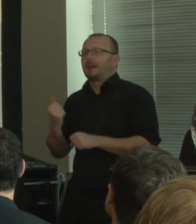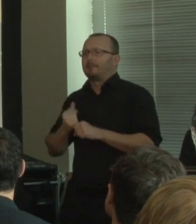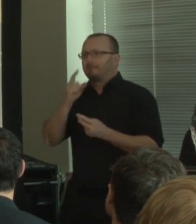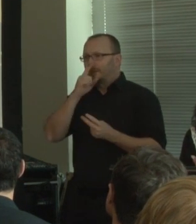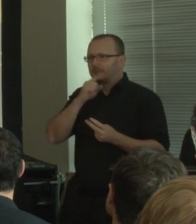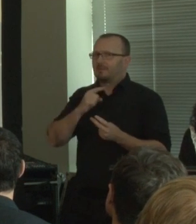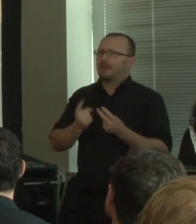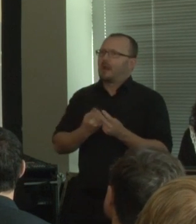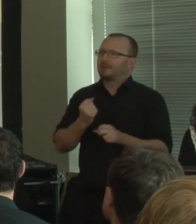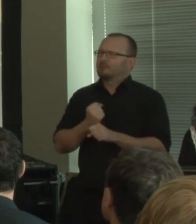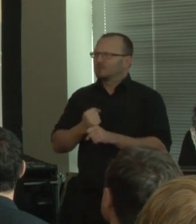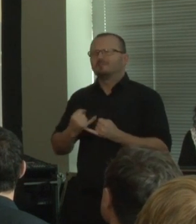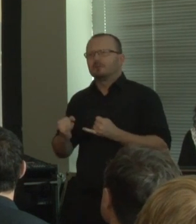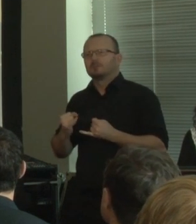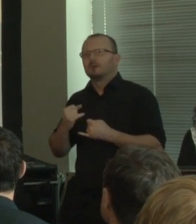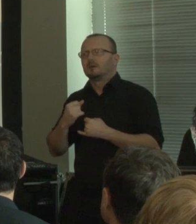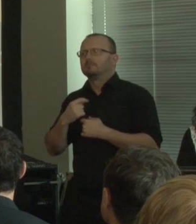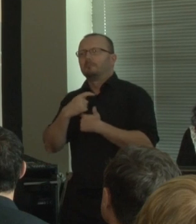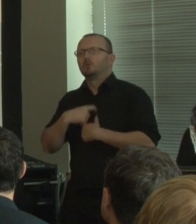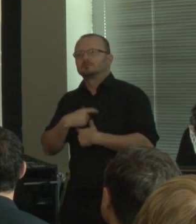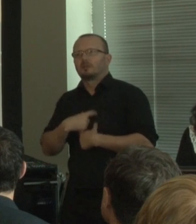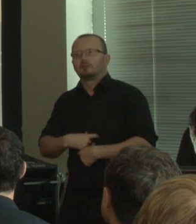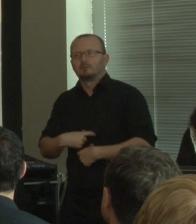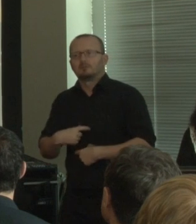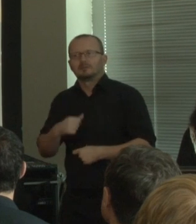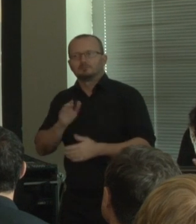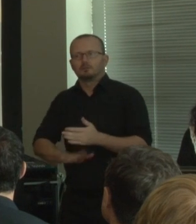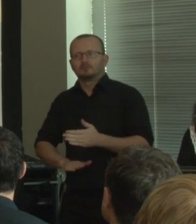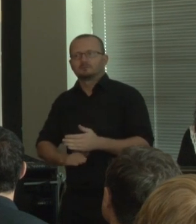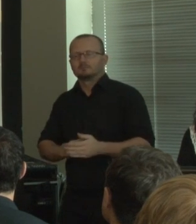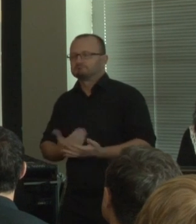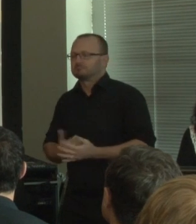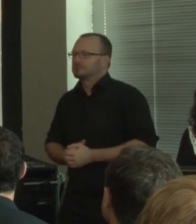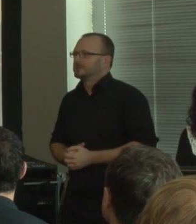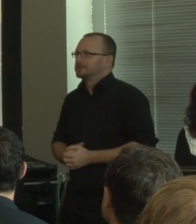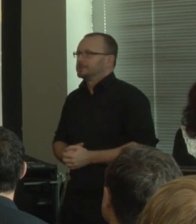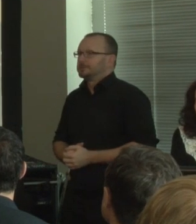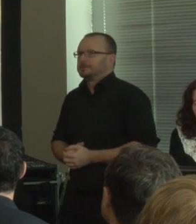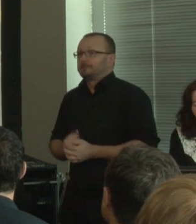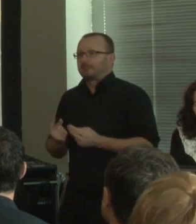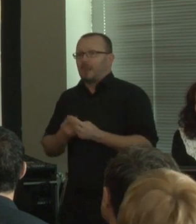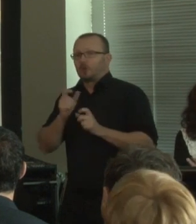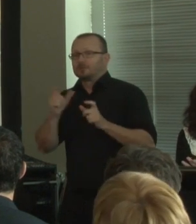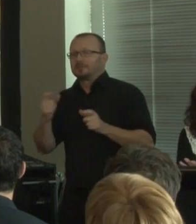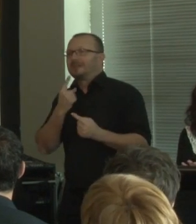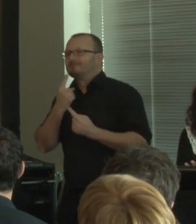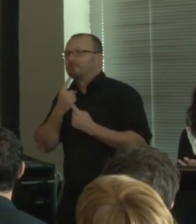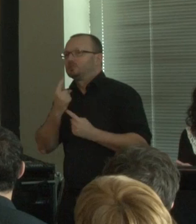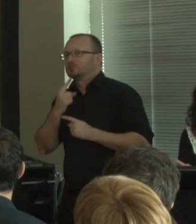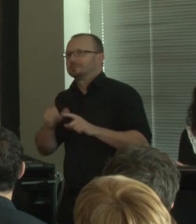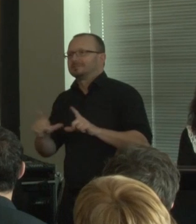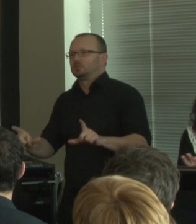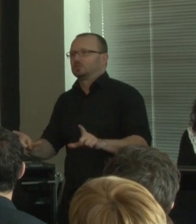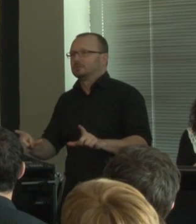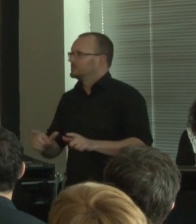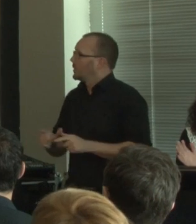of their ancestors. It's a very personal experience. It works really, really well. Now, the other concept we've got is information stations. Again, this is what they look like on the